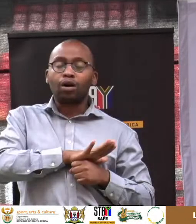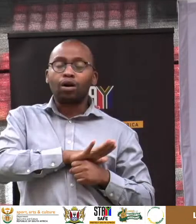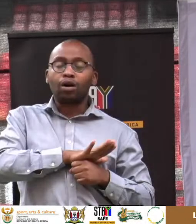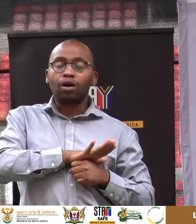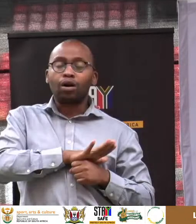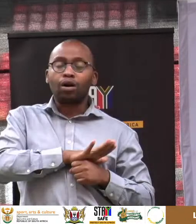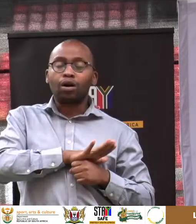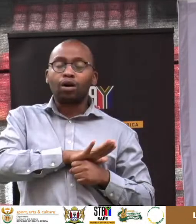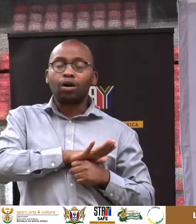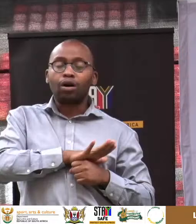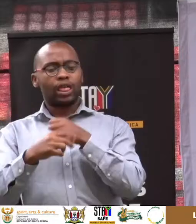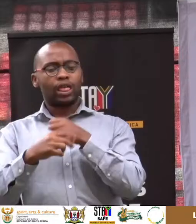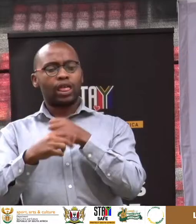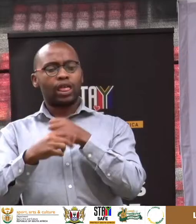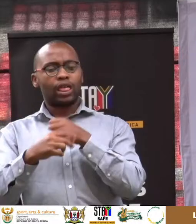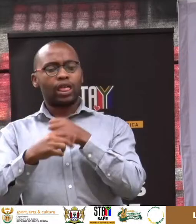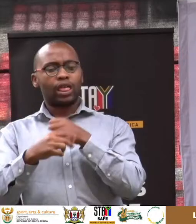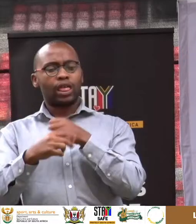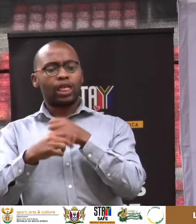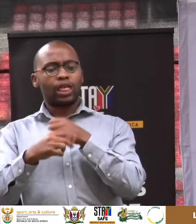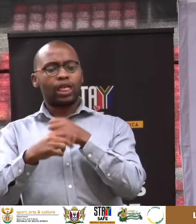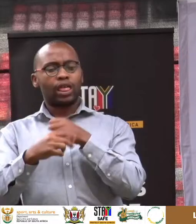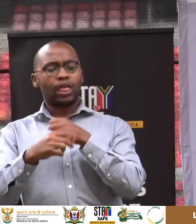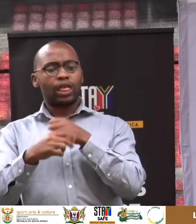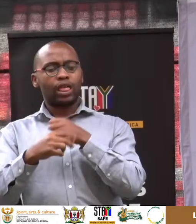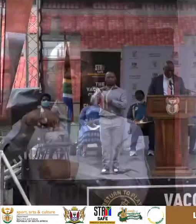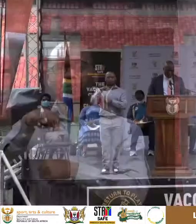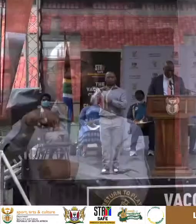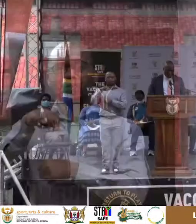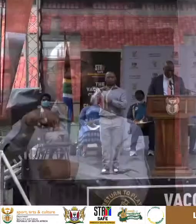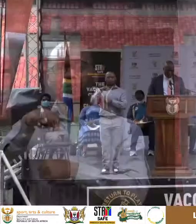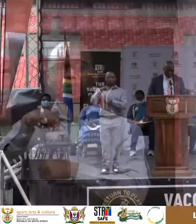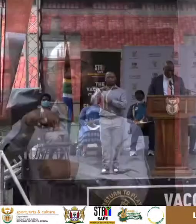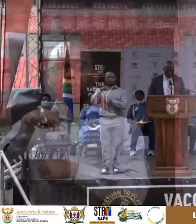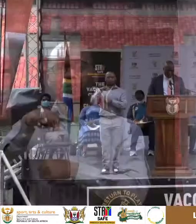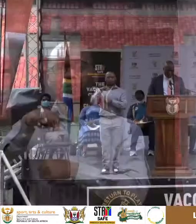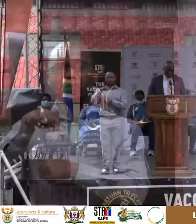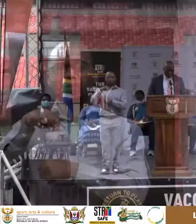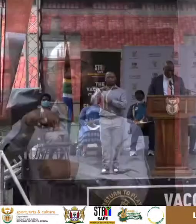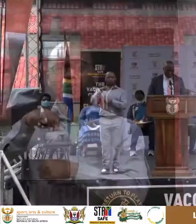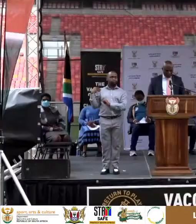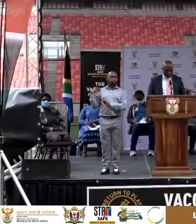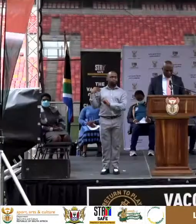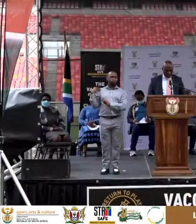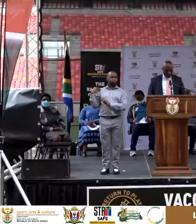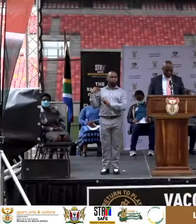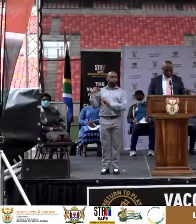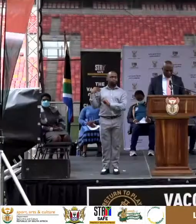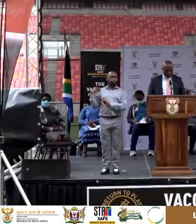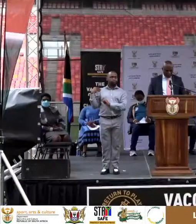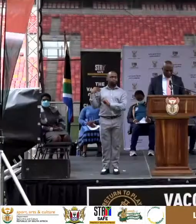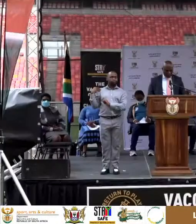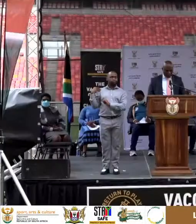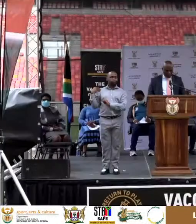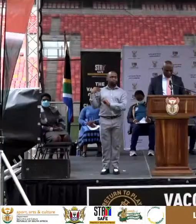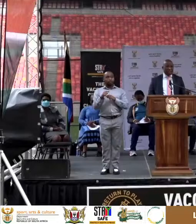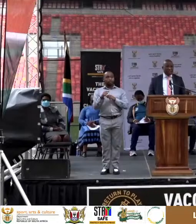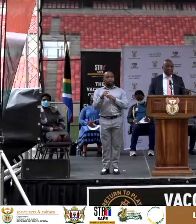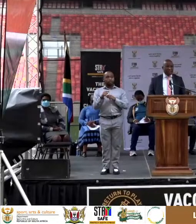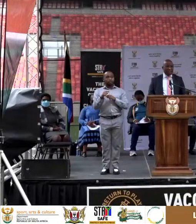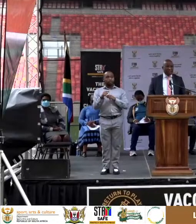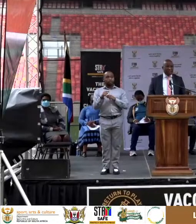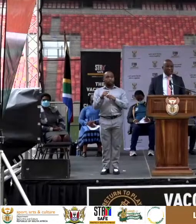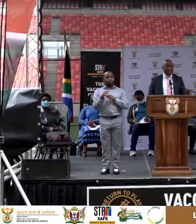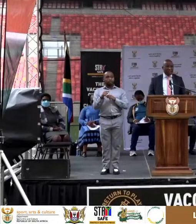sonke ngenxa yale COVID-19. In this province, Deputy President, more than